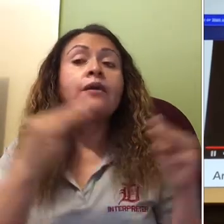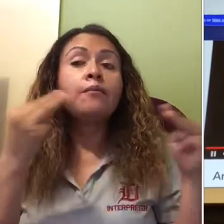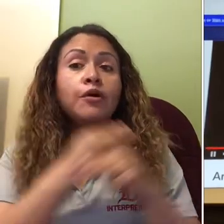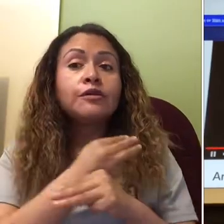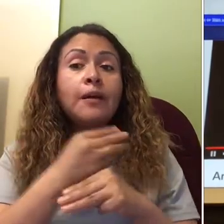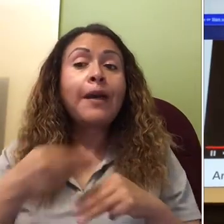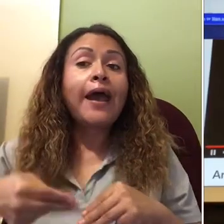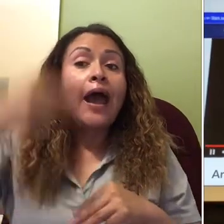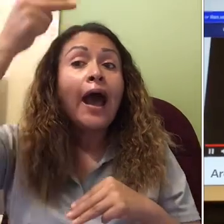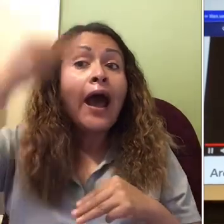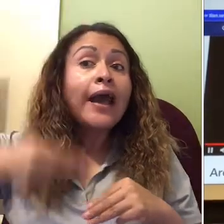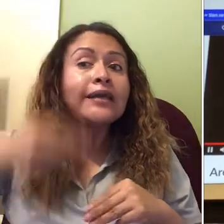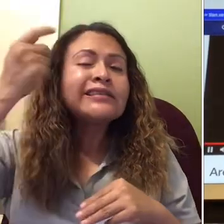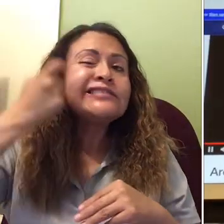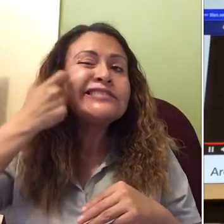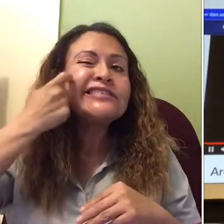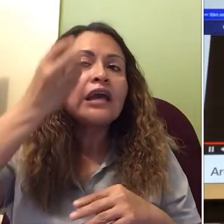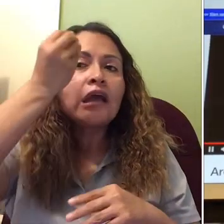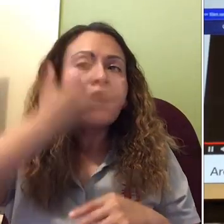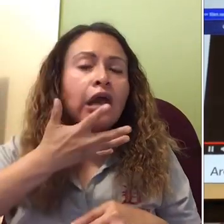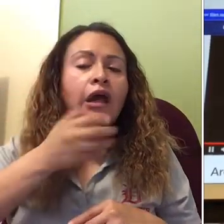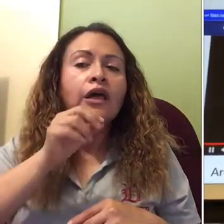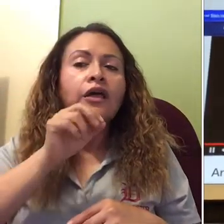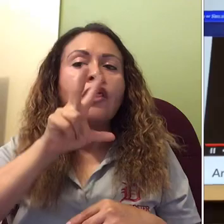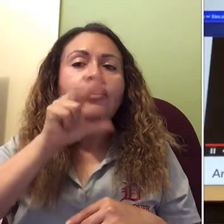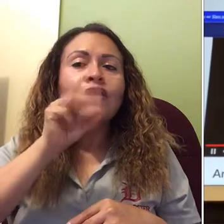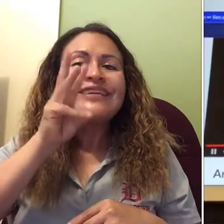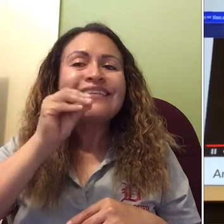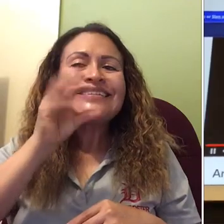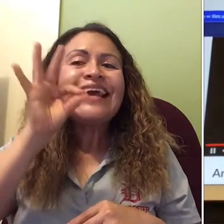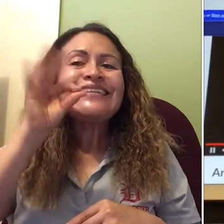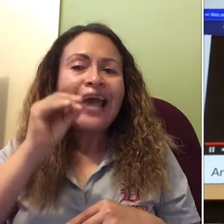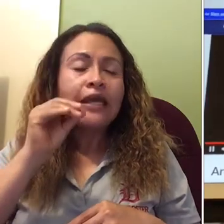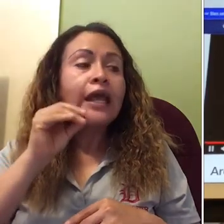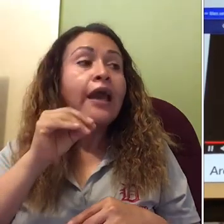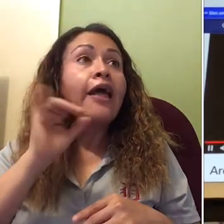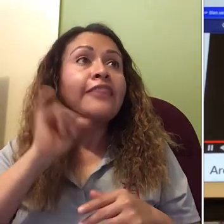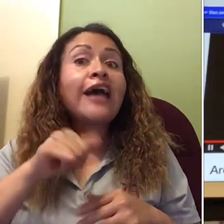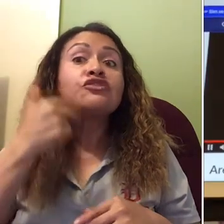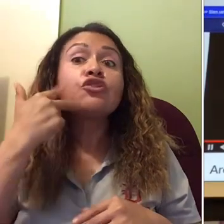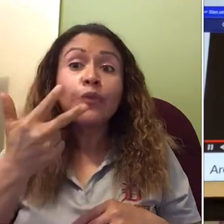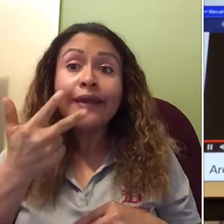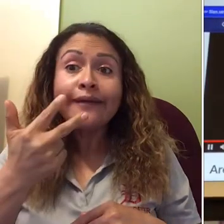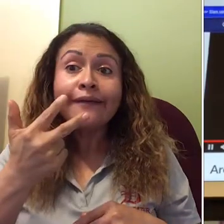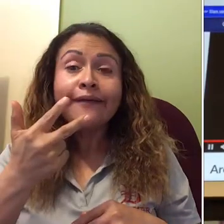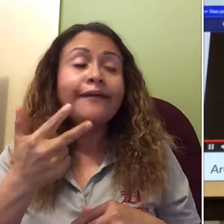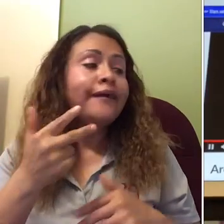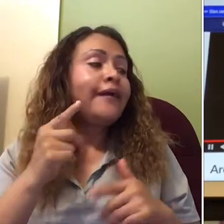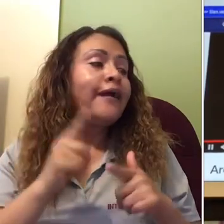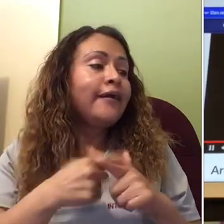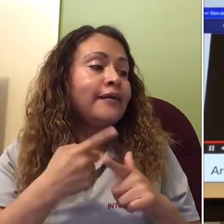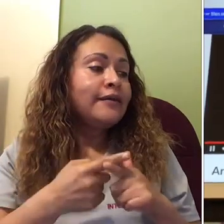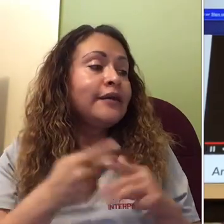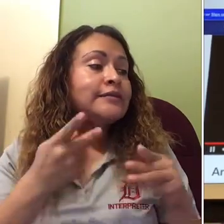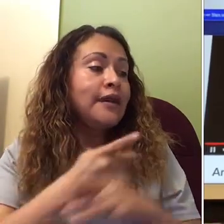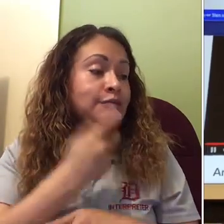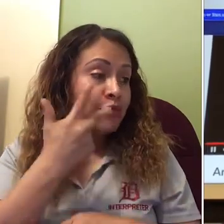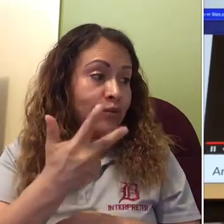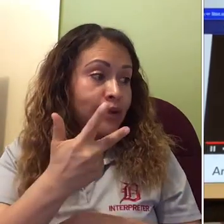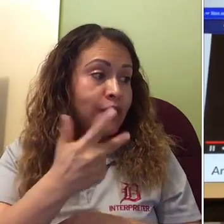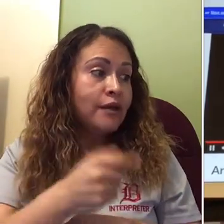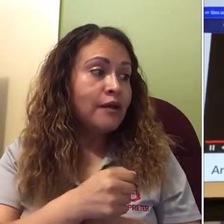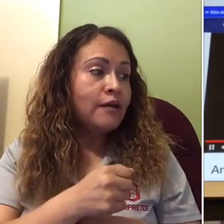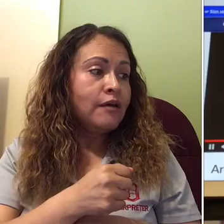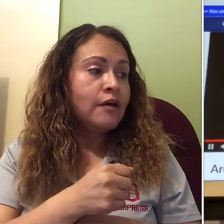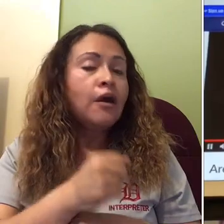times our height, and that's what we just figured out using 30, 60, 90 triangles. Our height is 3. So times 3, 1/2 and